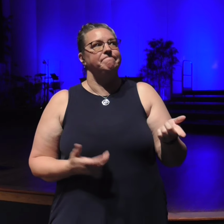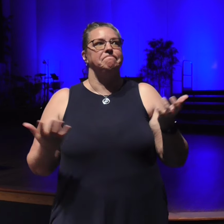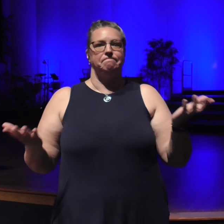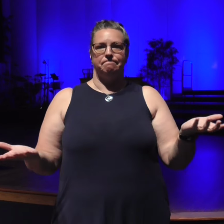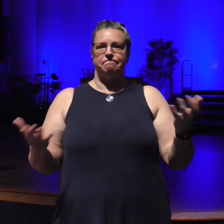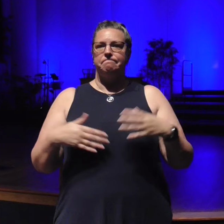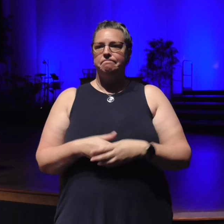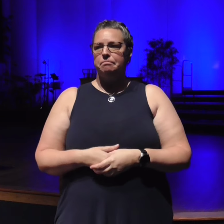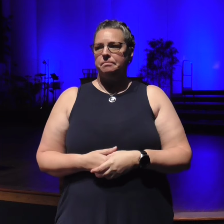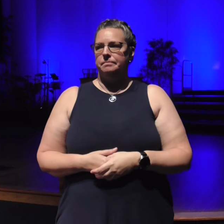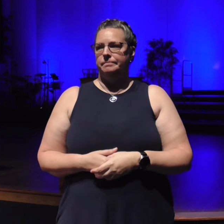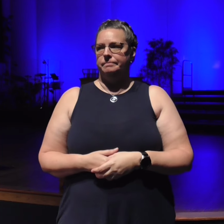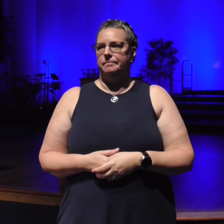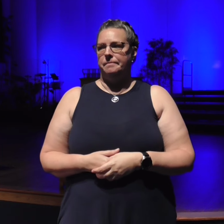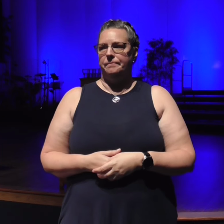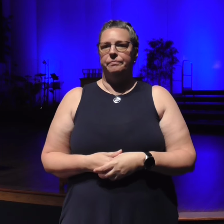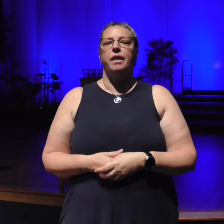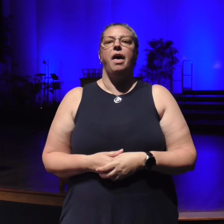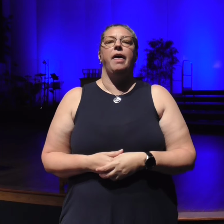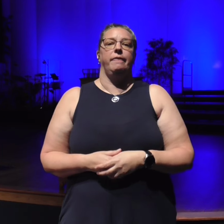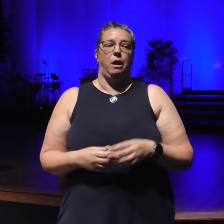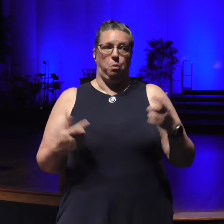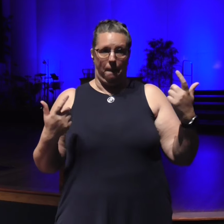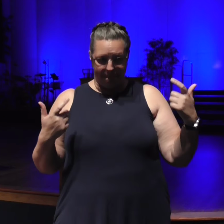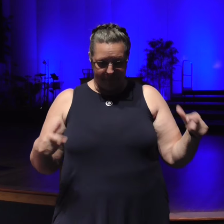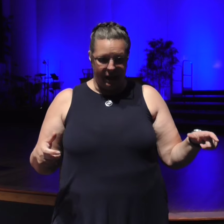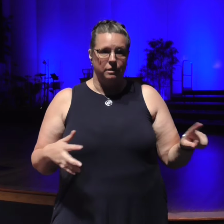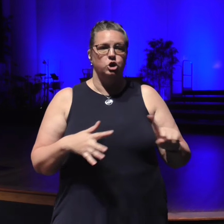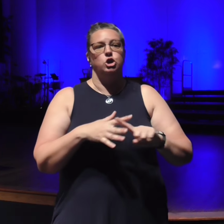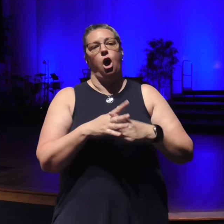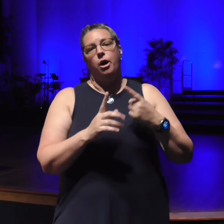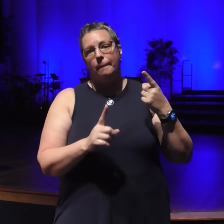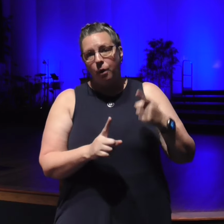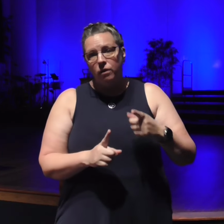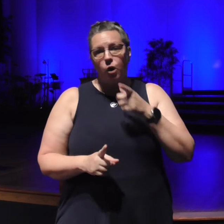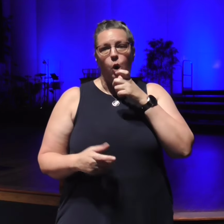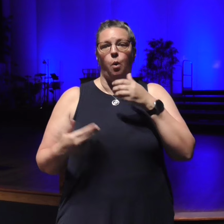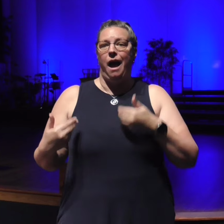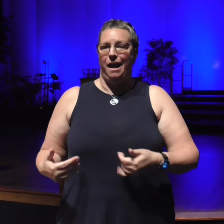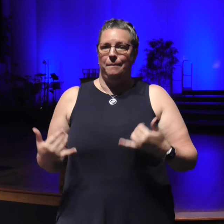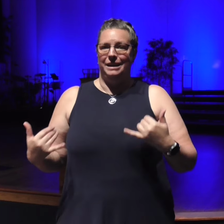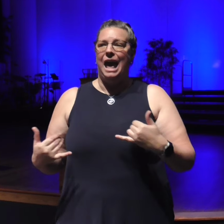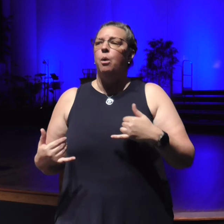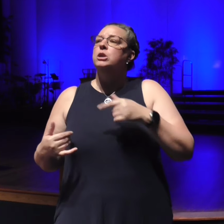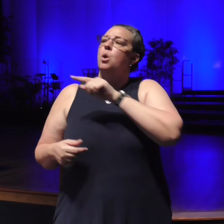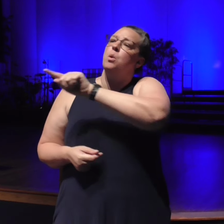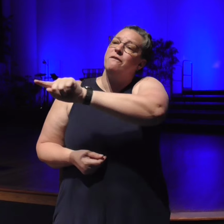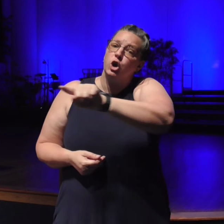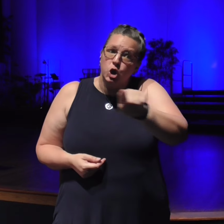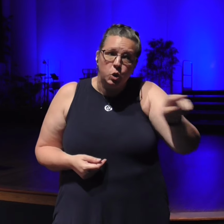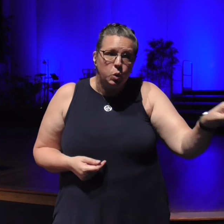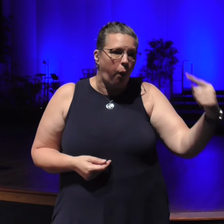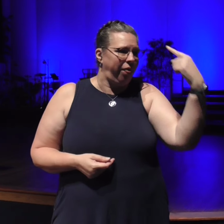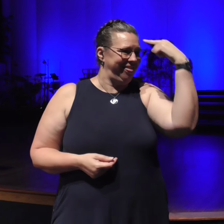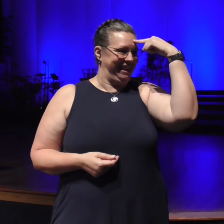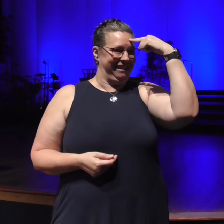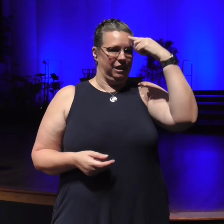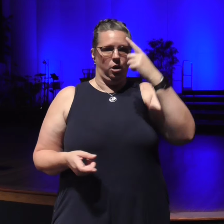they were a big starting point for who I am now. And each of you has those people in your lives. Think about